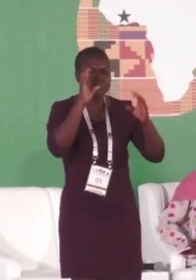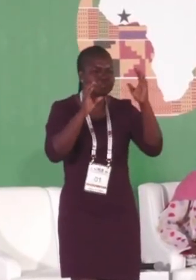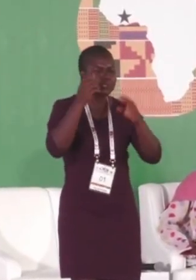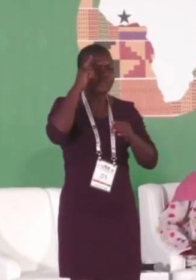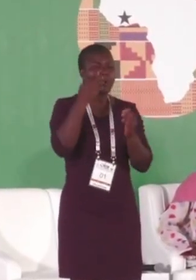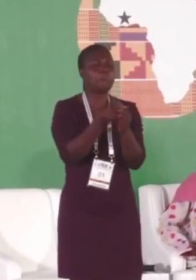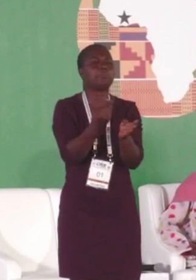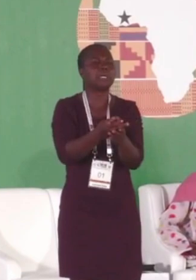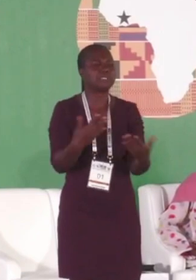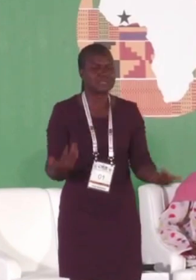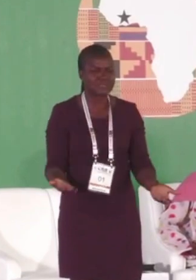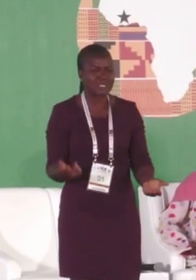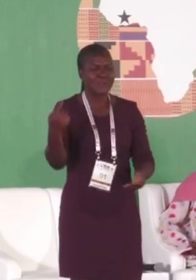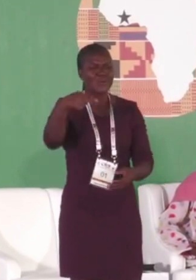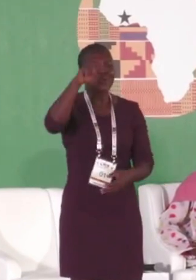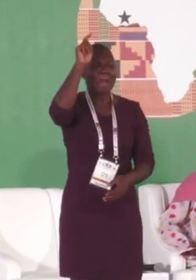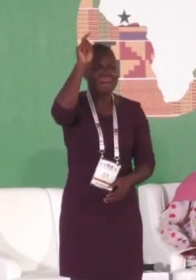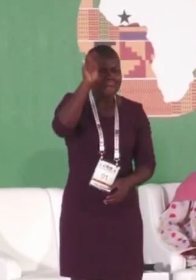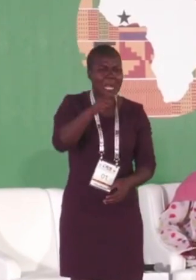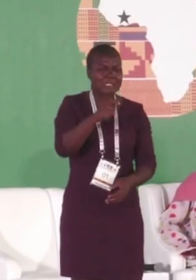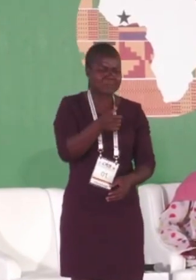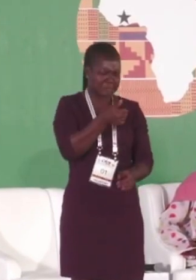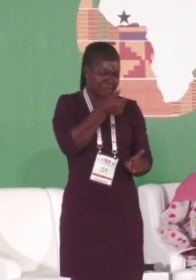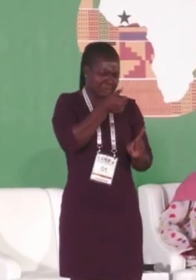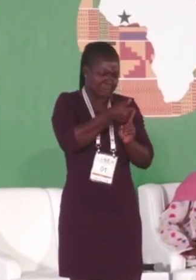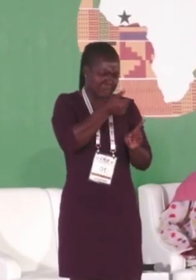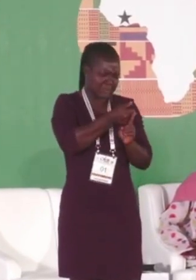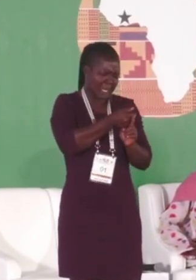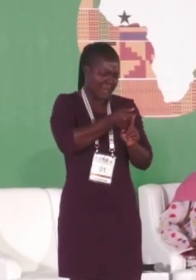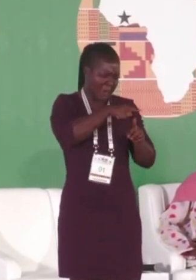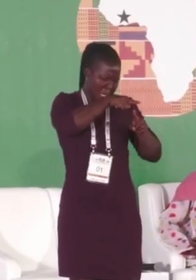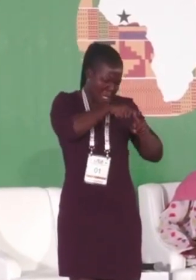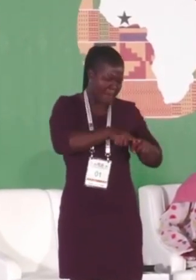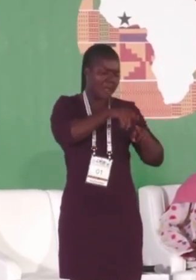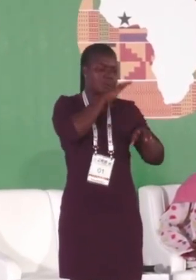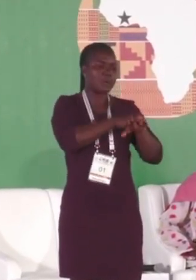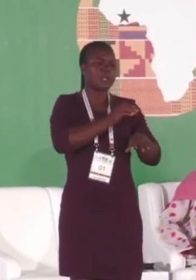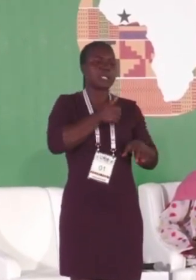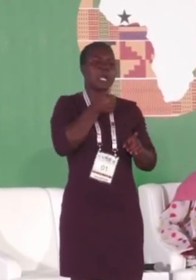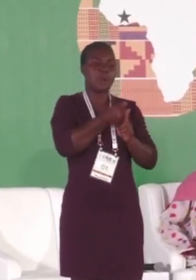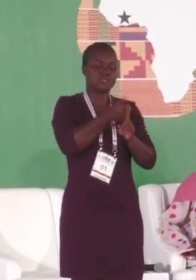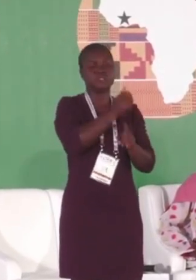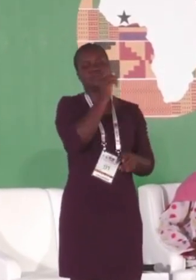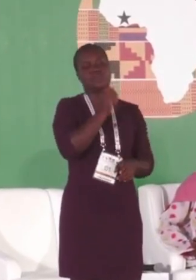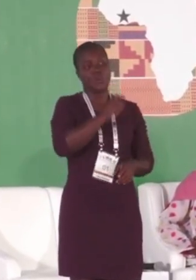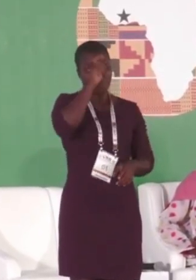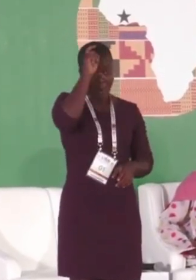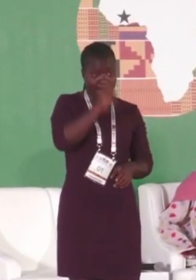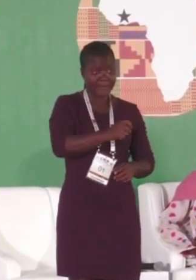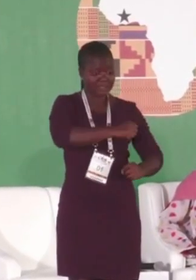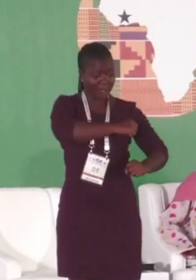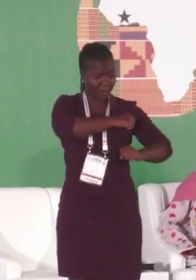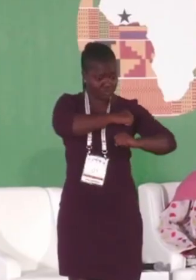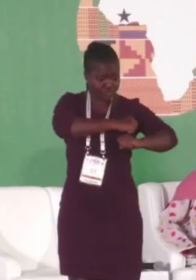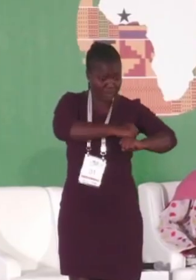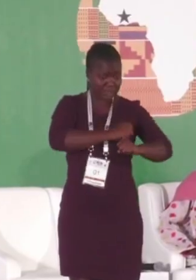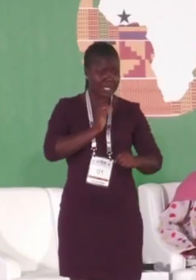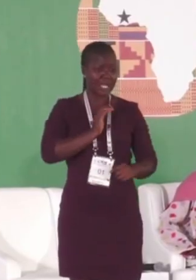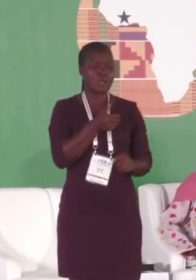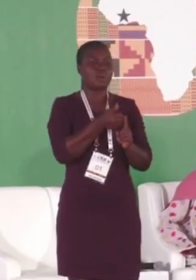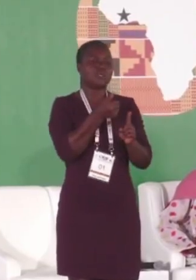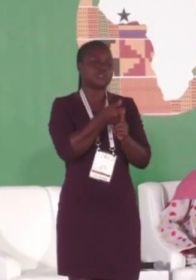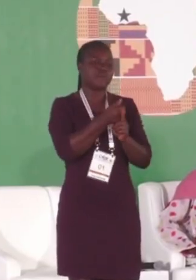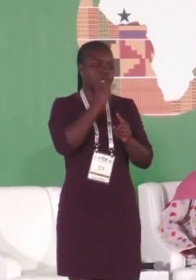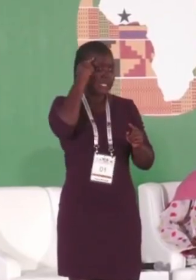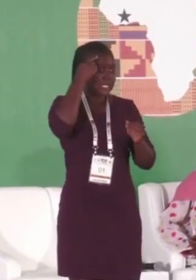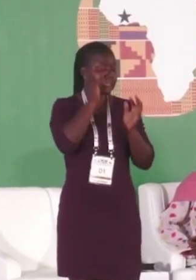have to be self-reliant. We have to protect ourselves. And I think Ghana did